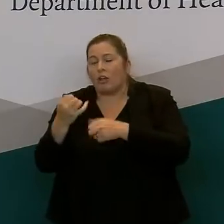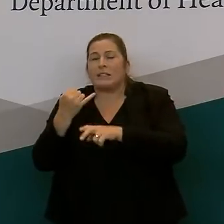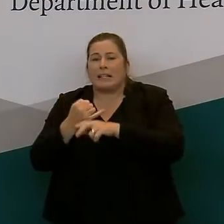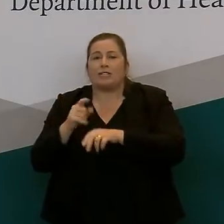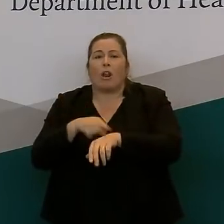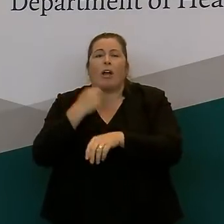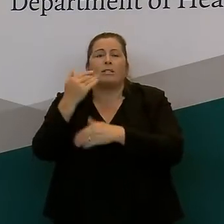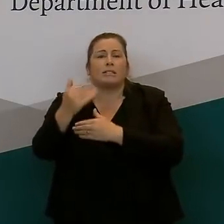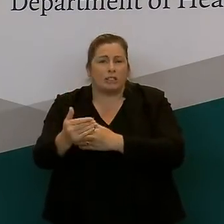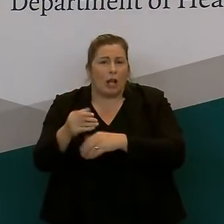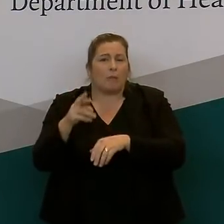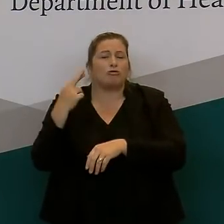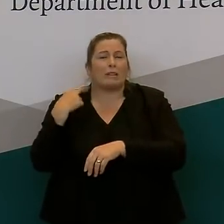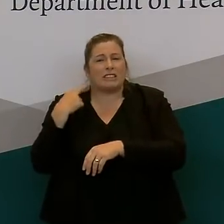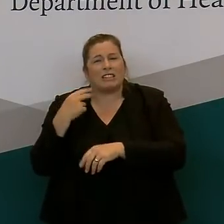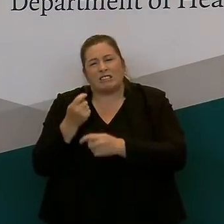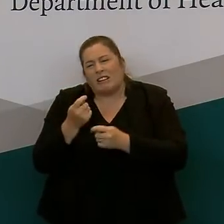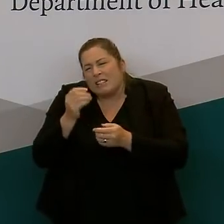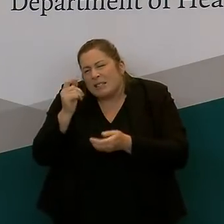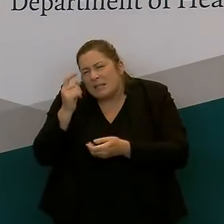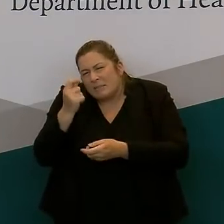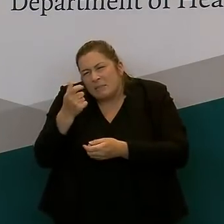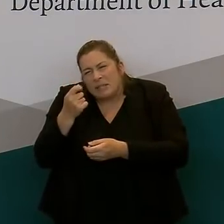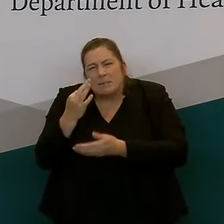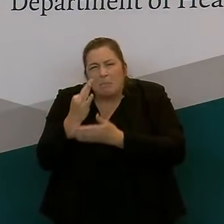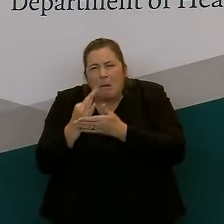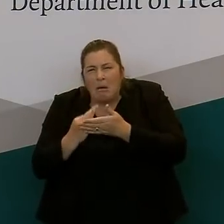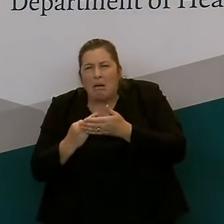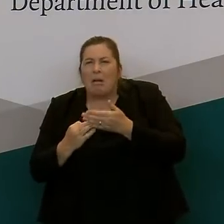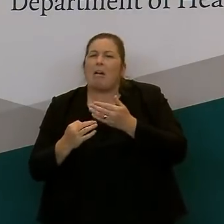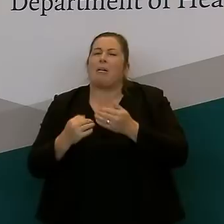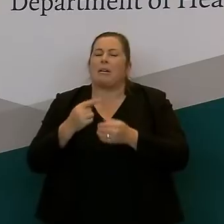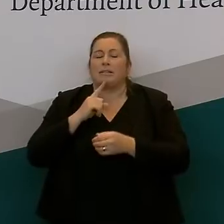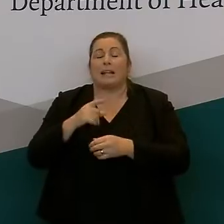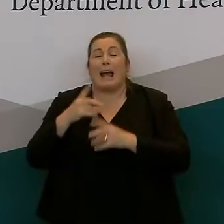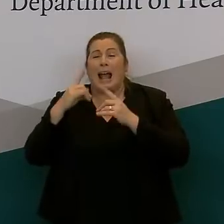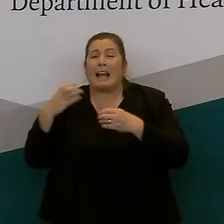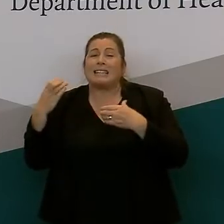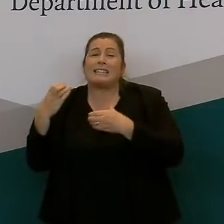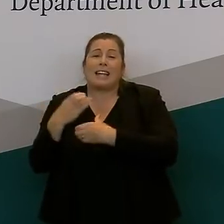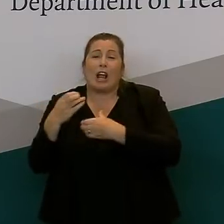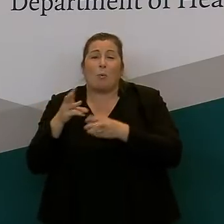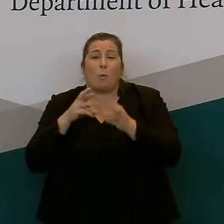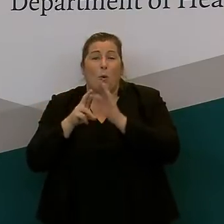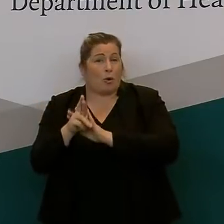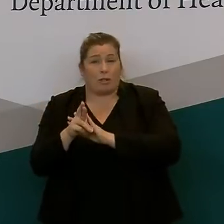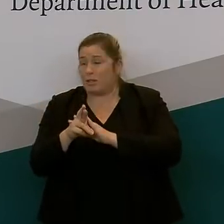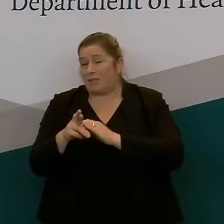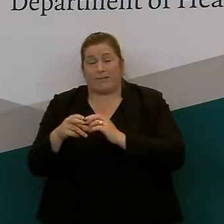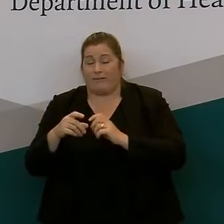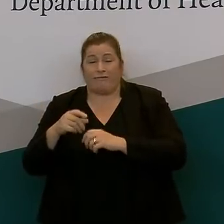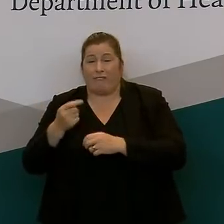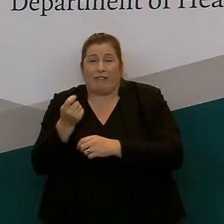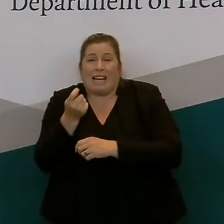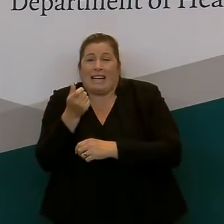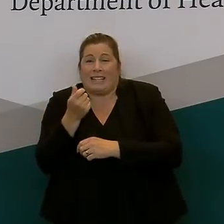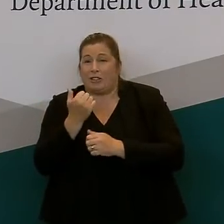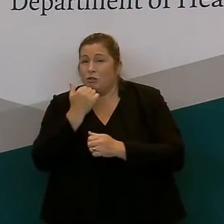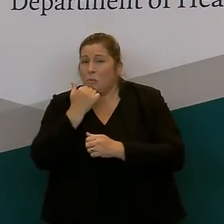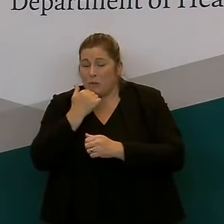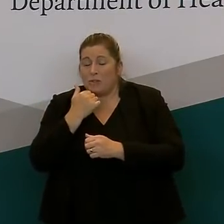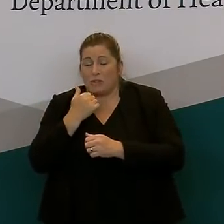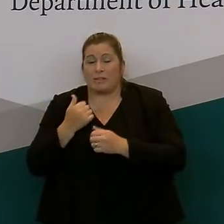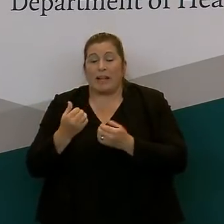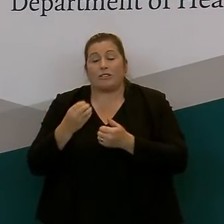residential care, a small number. Healthcare workers, a very stable number, it's a very stable proportion, and the remaining